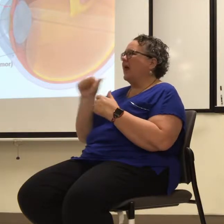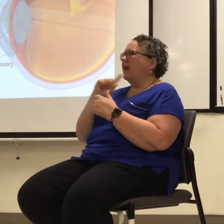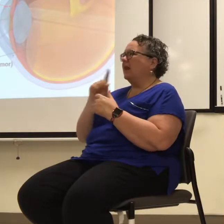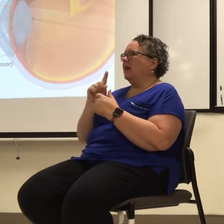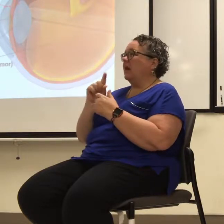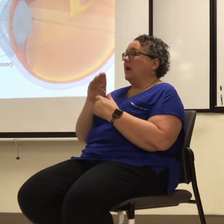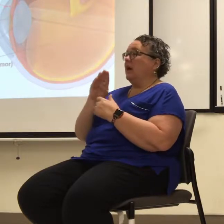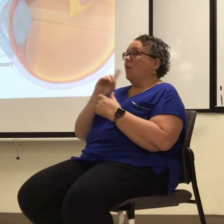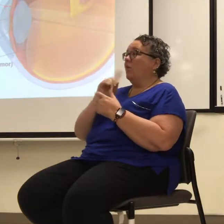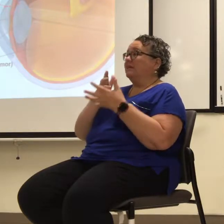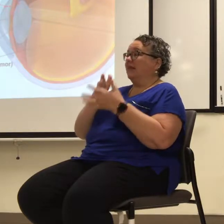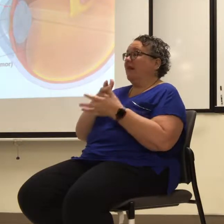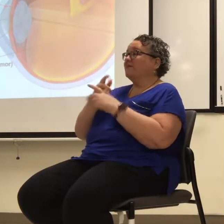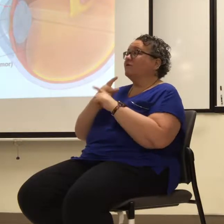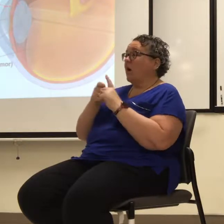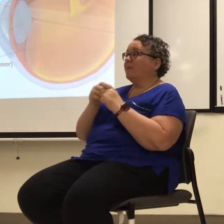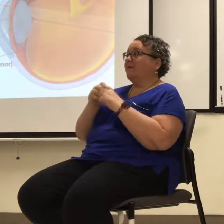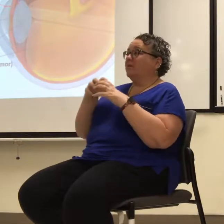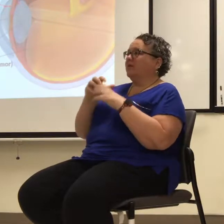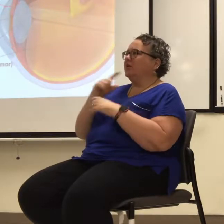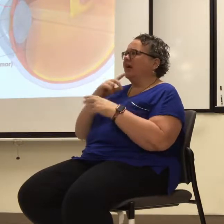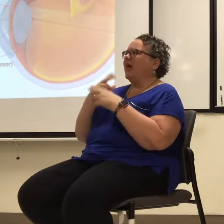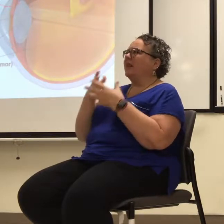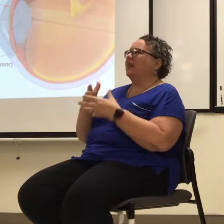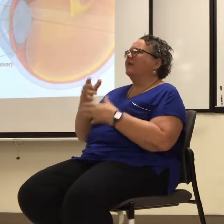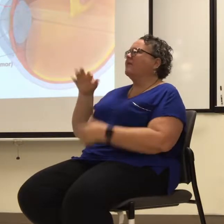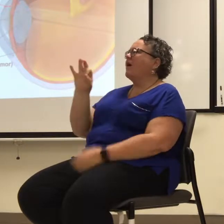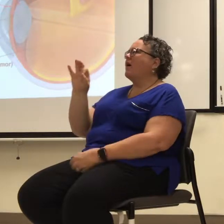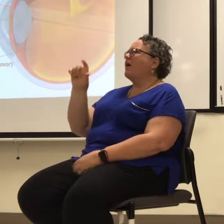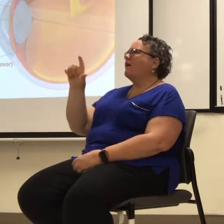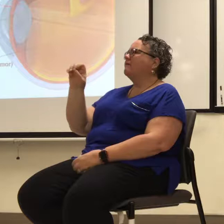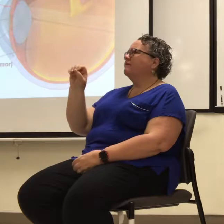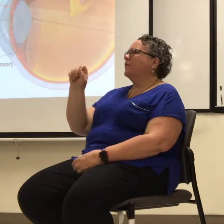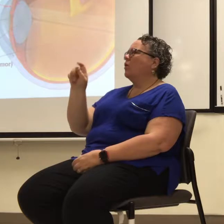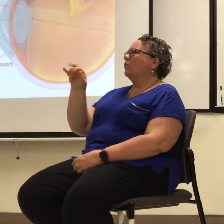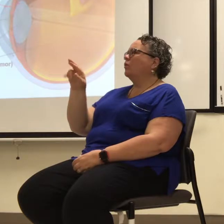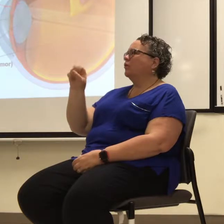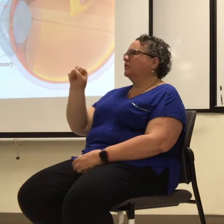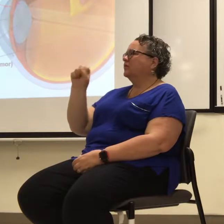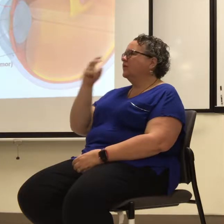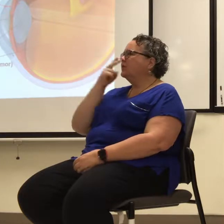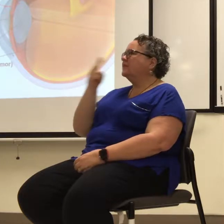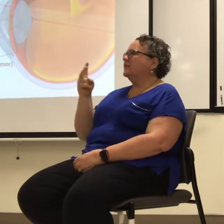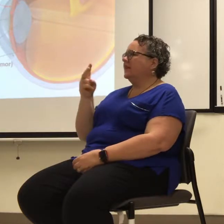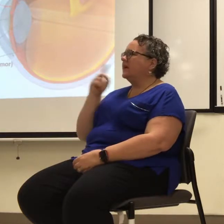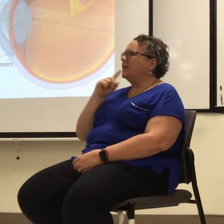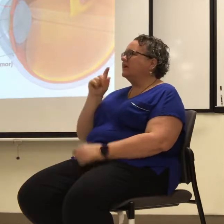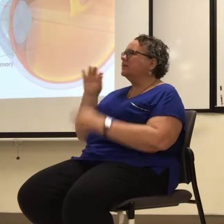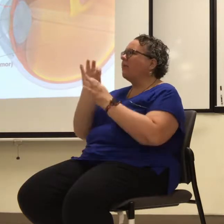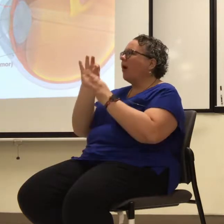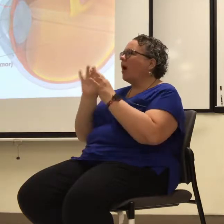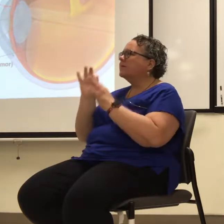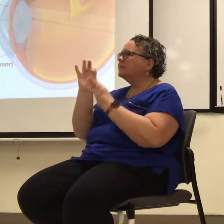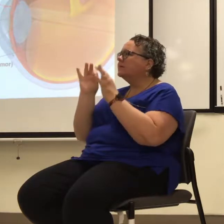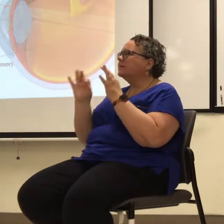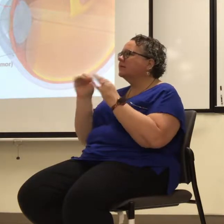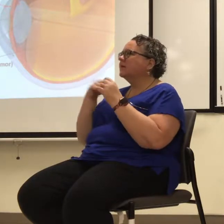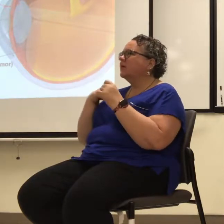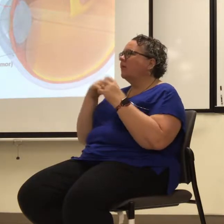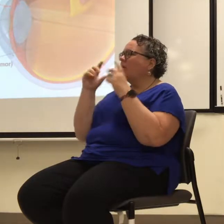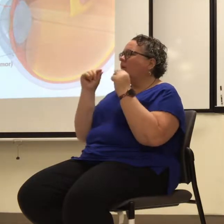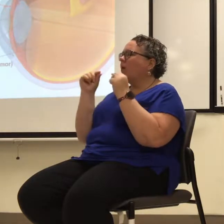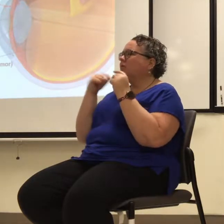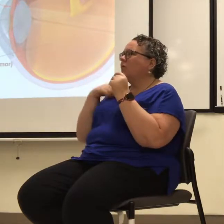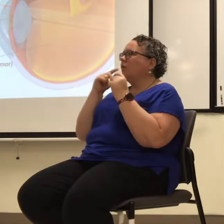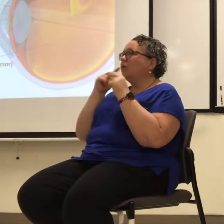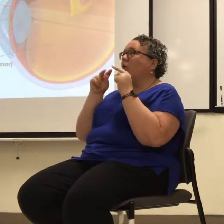inflammation can cause what are called floaters, kind of like seed spots or stuff in there. Anyways, those can be removed.